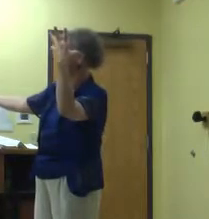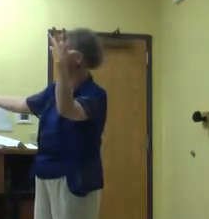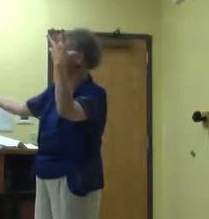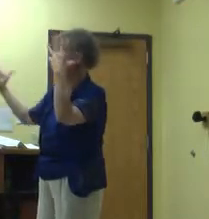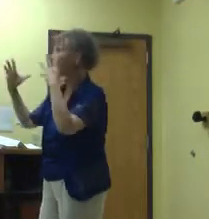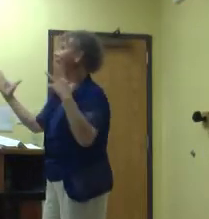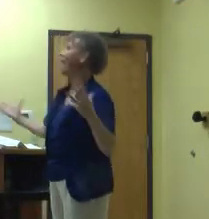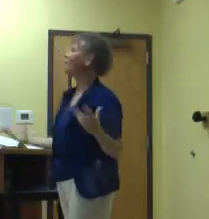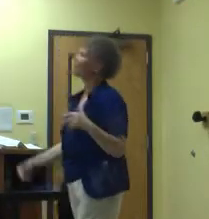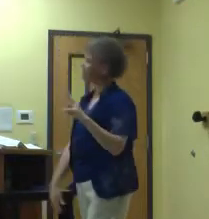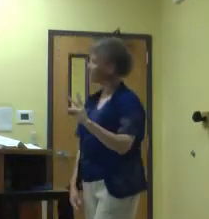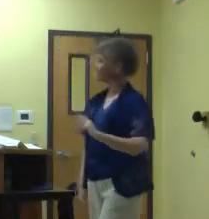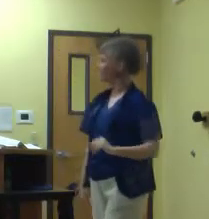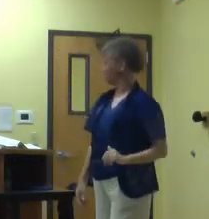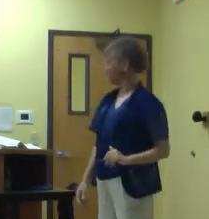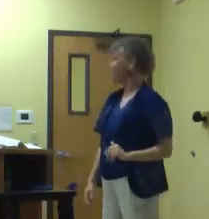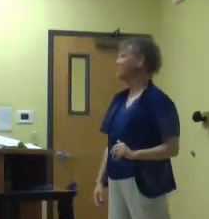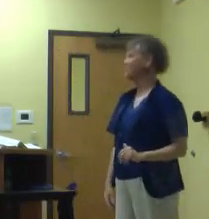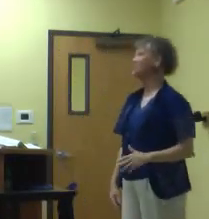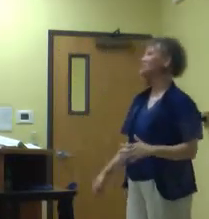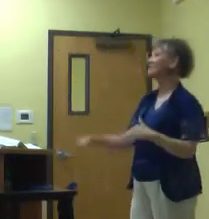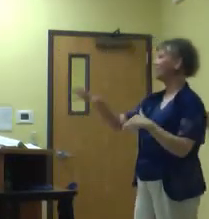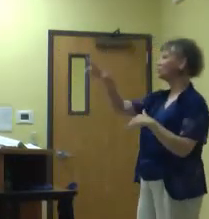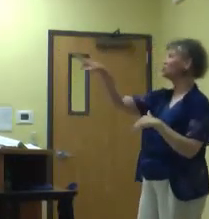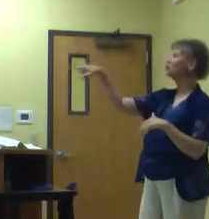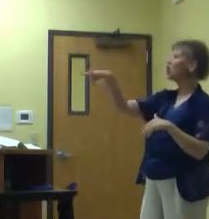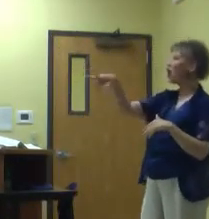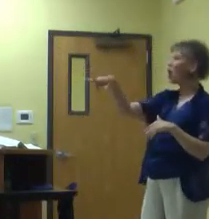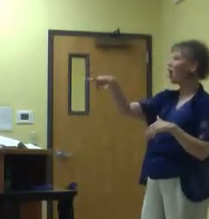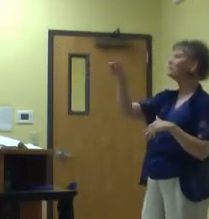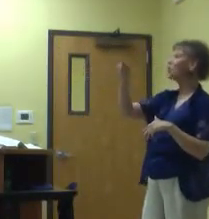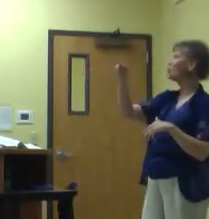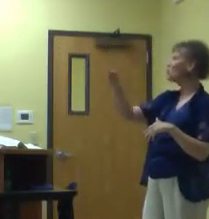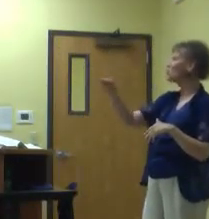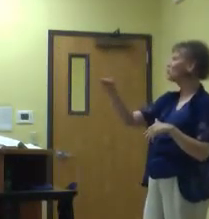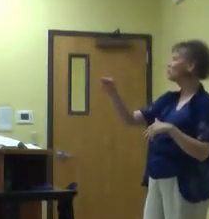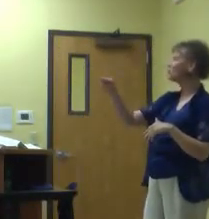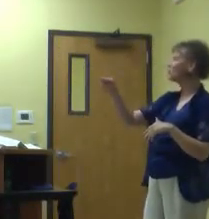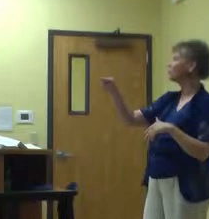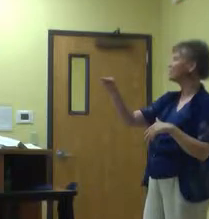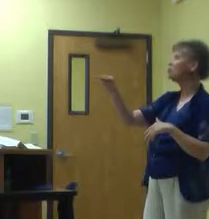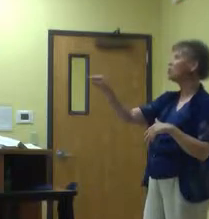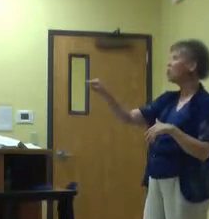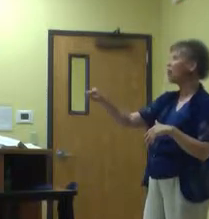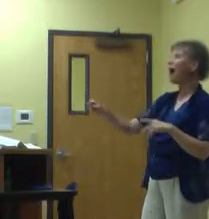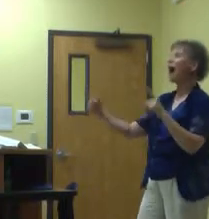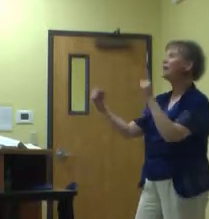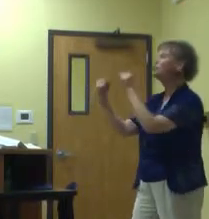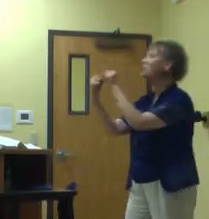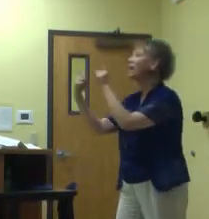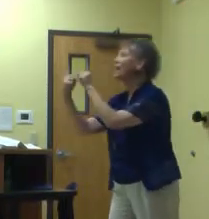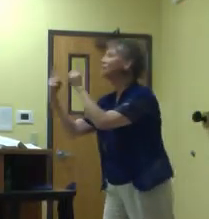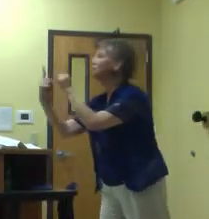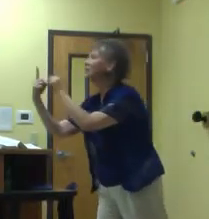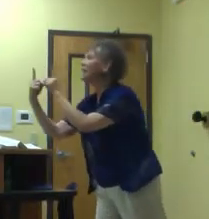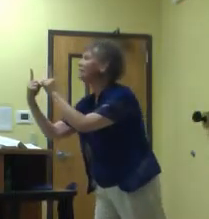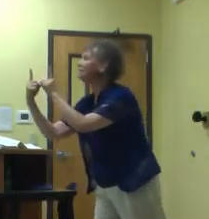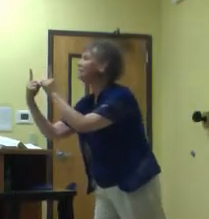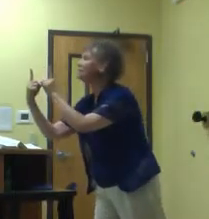right? And one of the things that's an advantage is, as I saw a few of you start thinking, I do not have to be like this in order